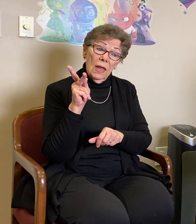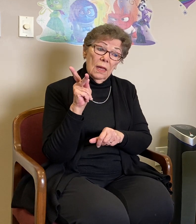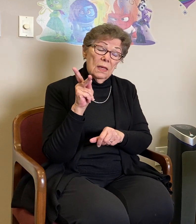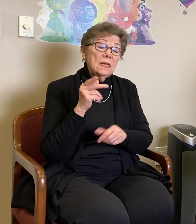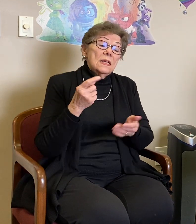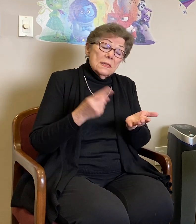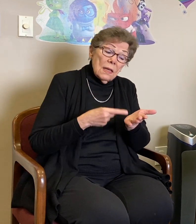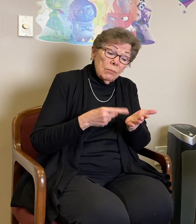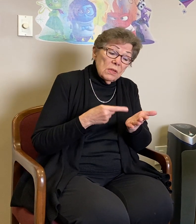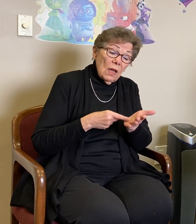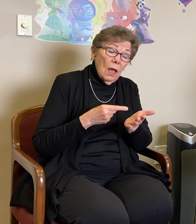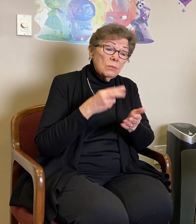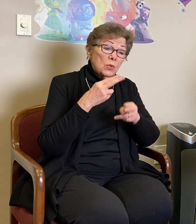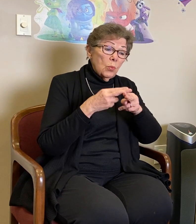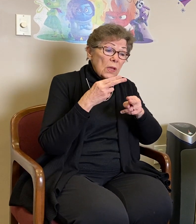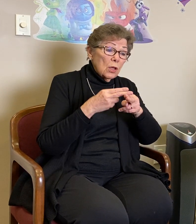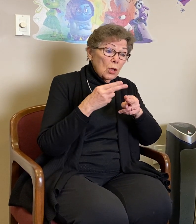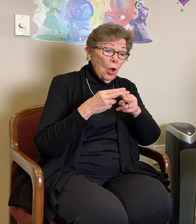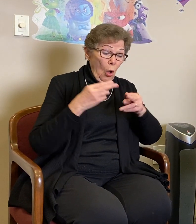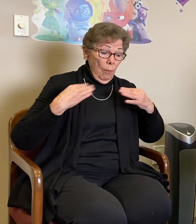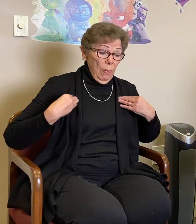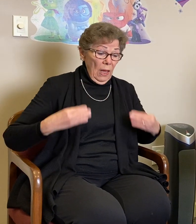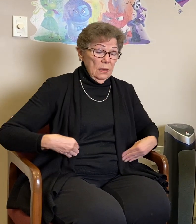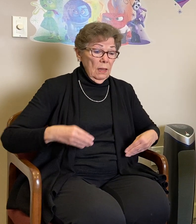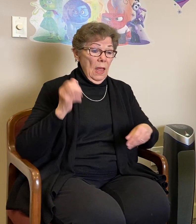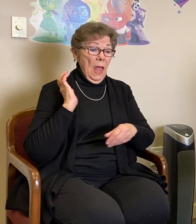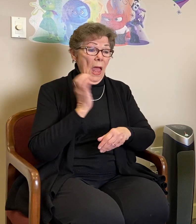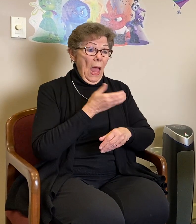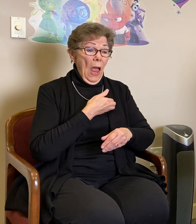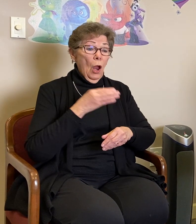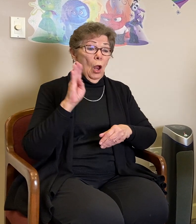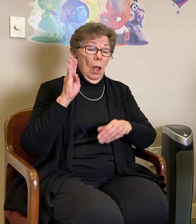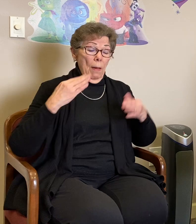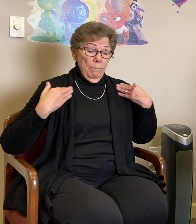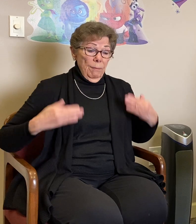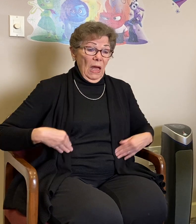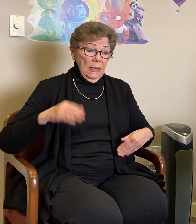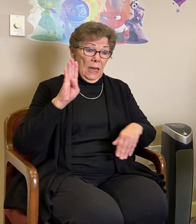Sometimes we call our body boundary our body bubble.